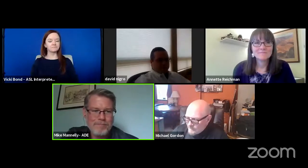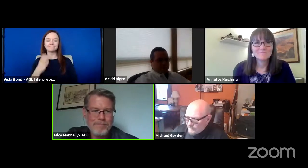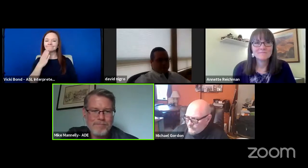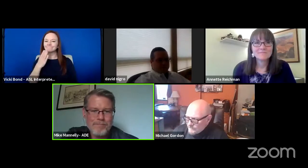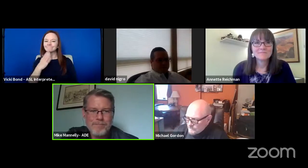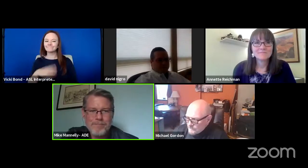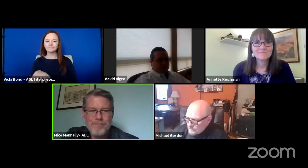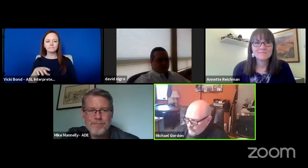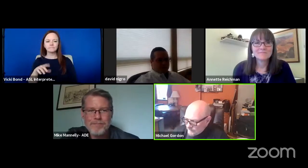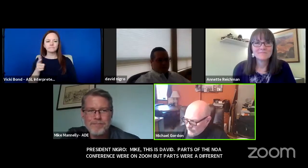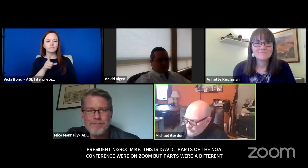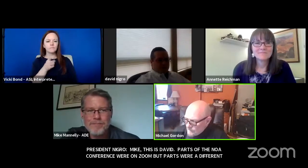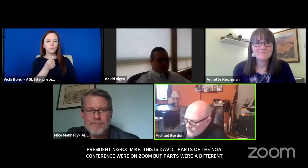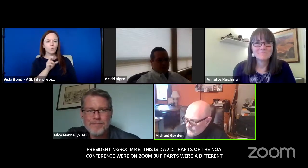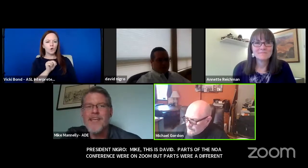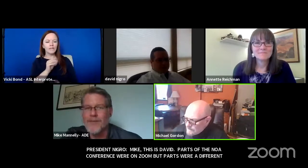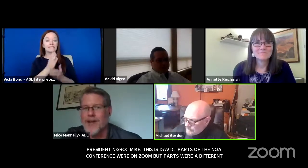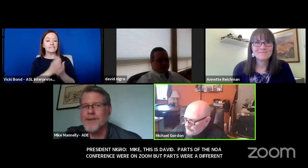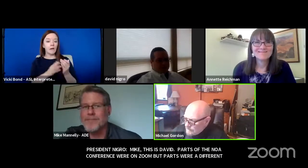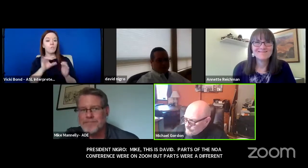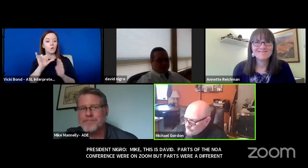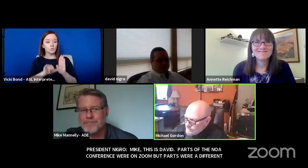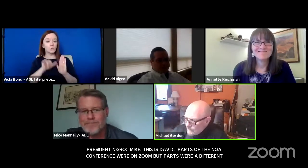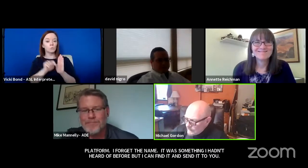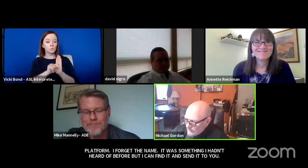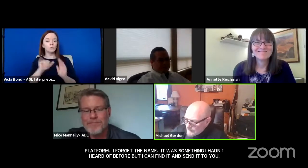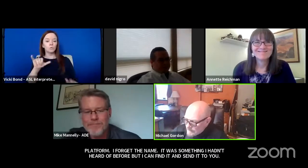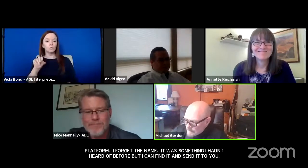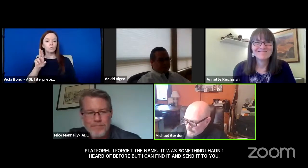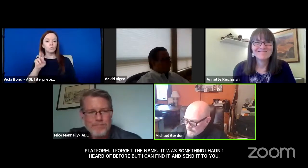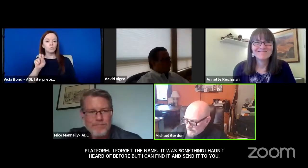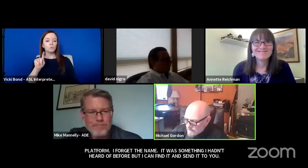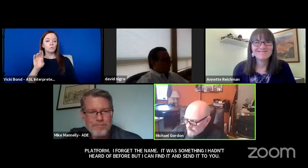know, Mike, some of it was YouTube also. Right. Yeah.